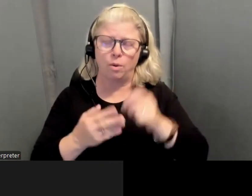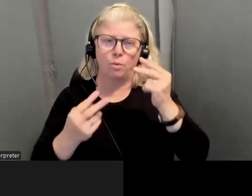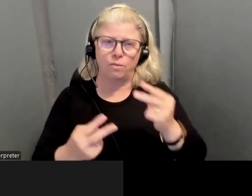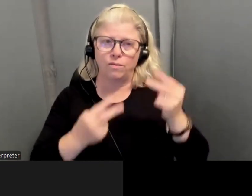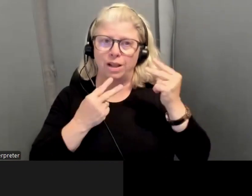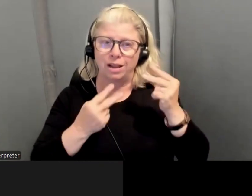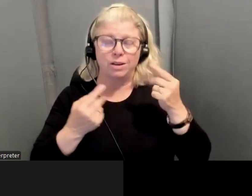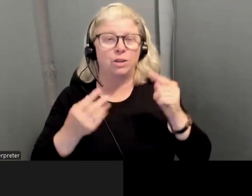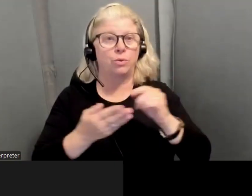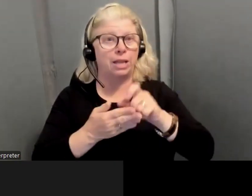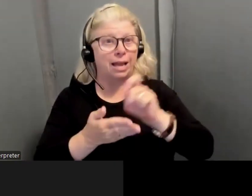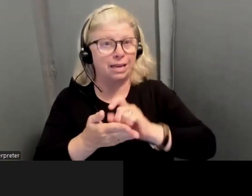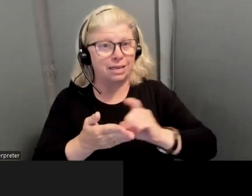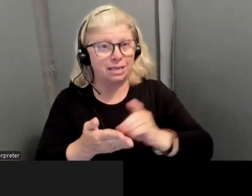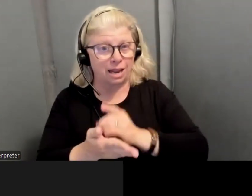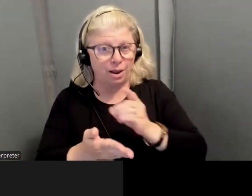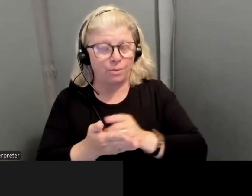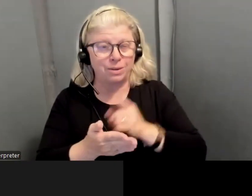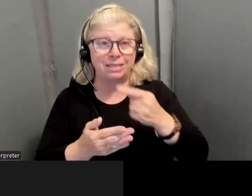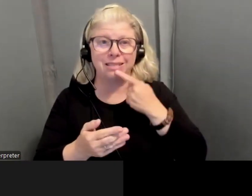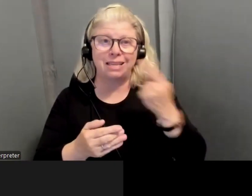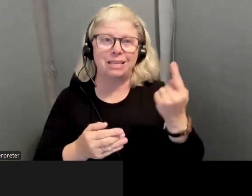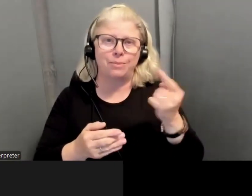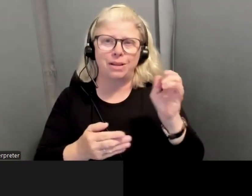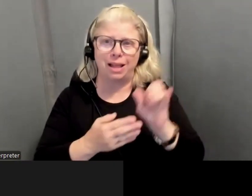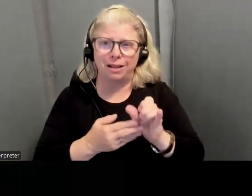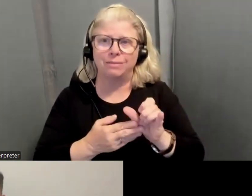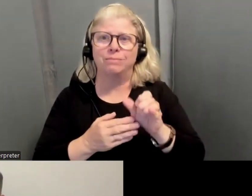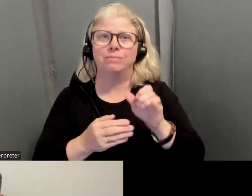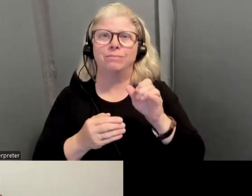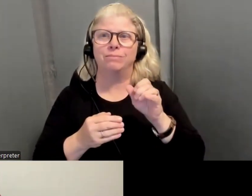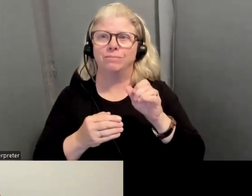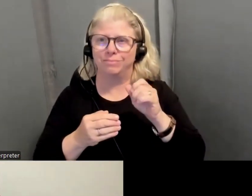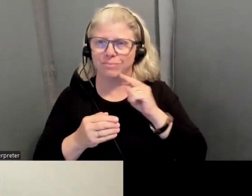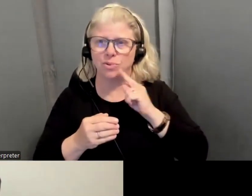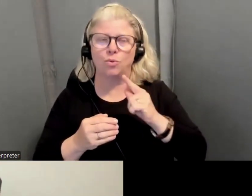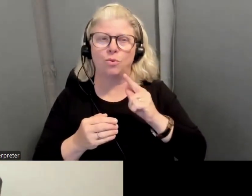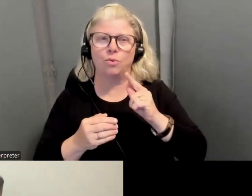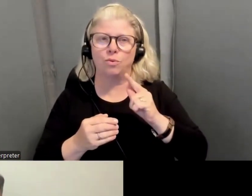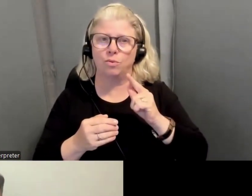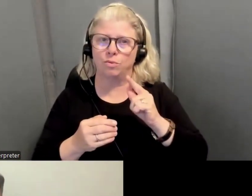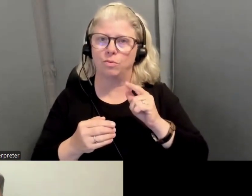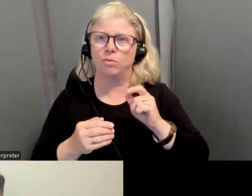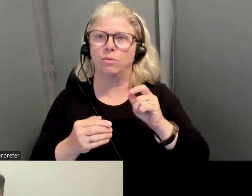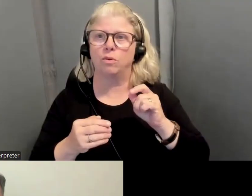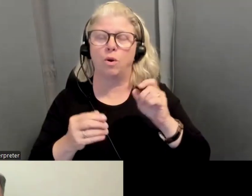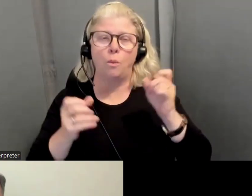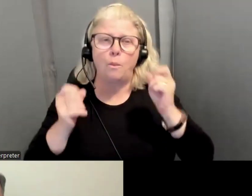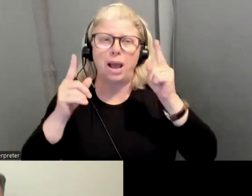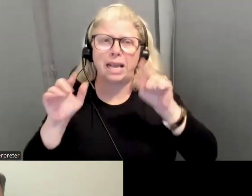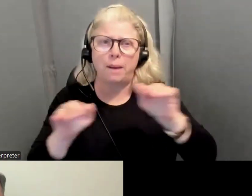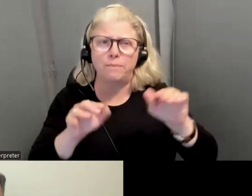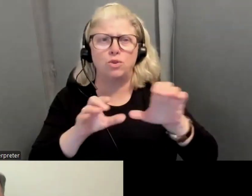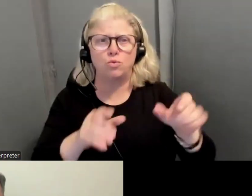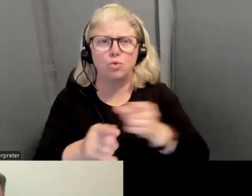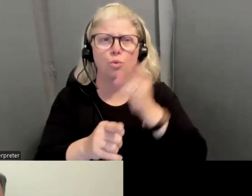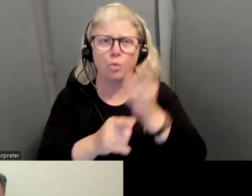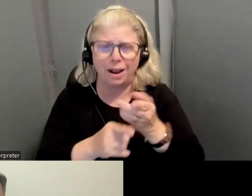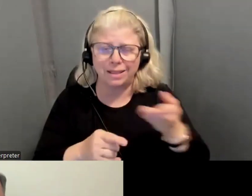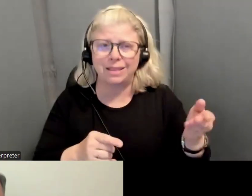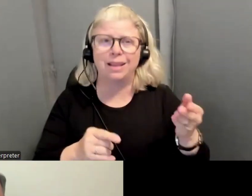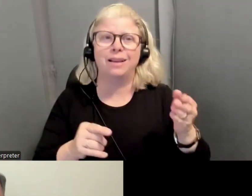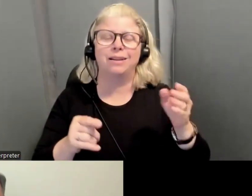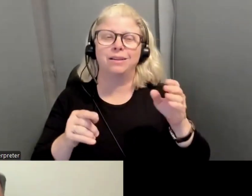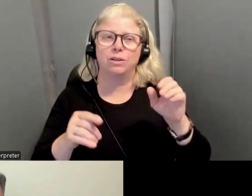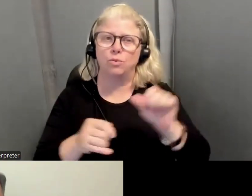in that diary, he often says something along those lines. He says, wake up, just do the right thing. Just